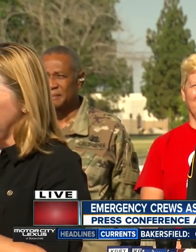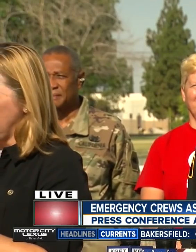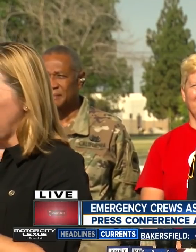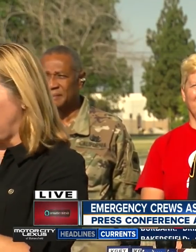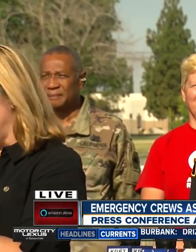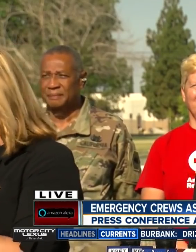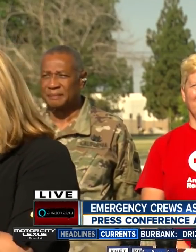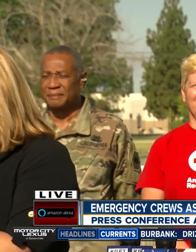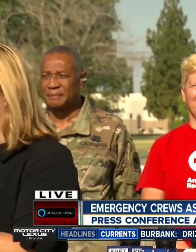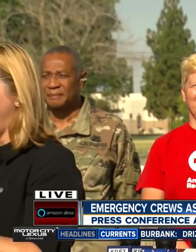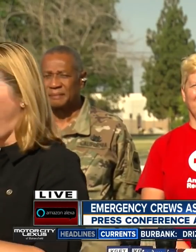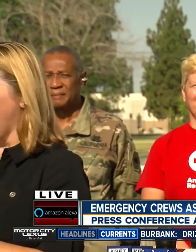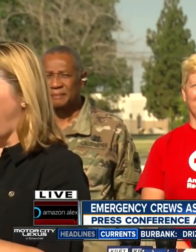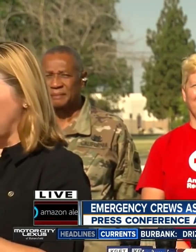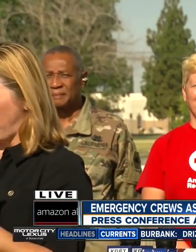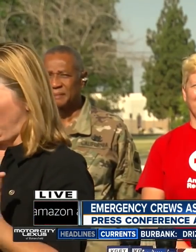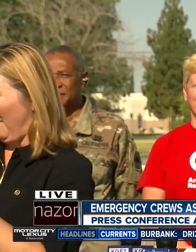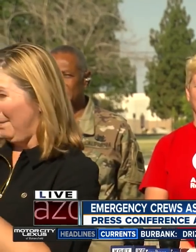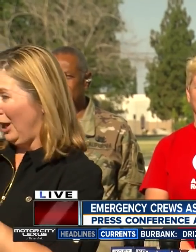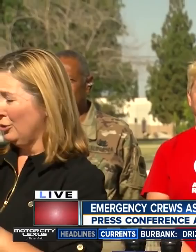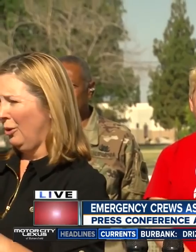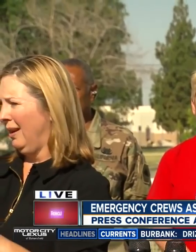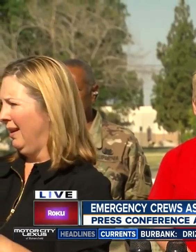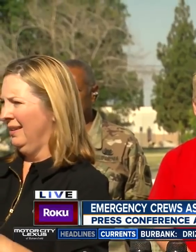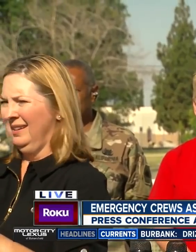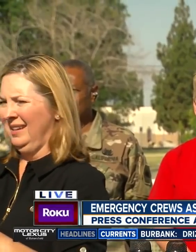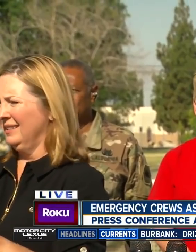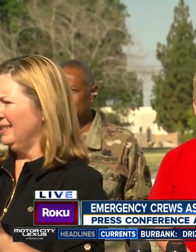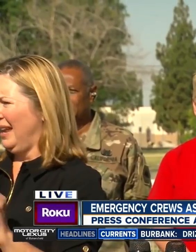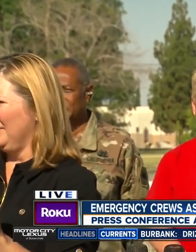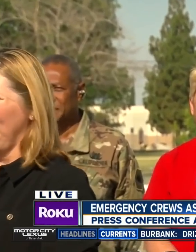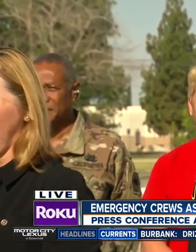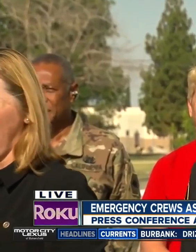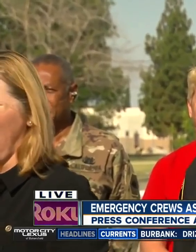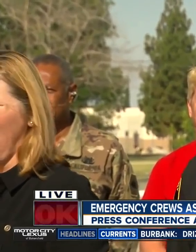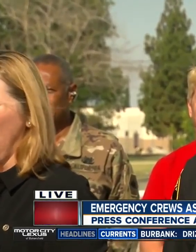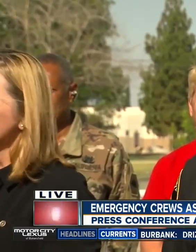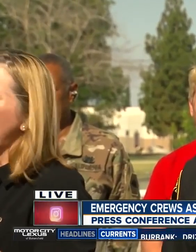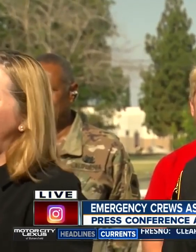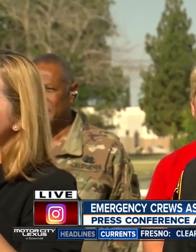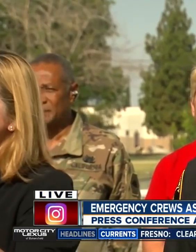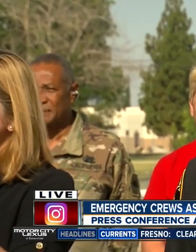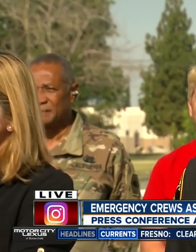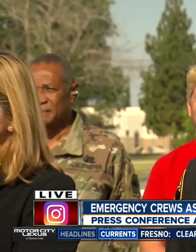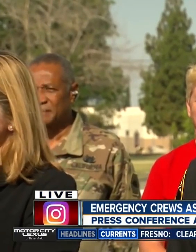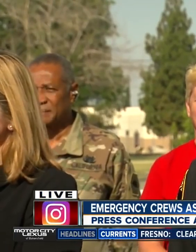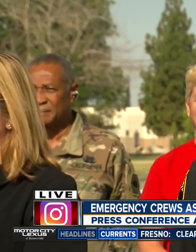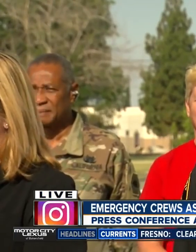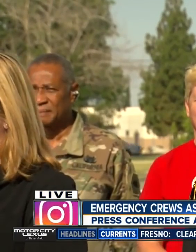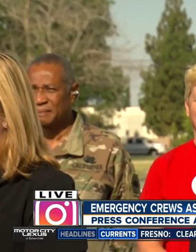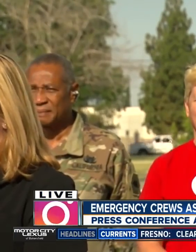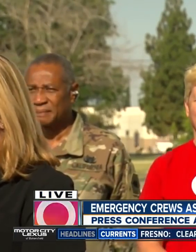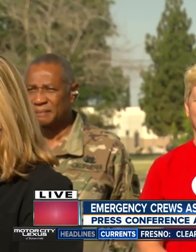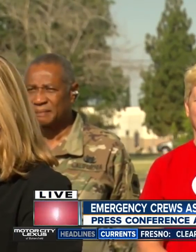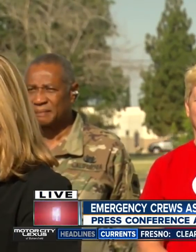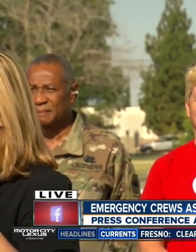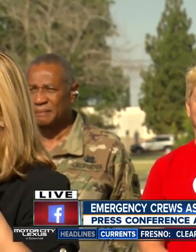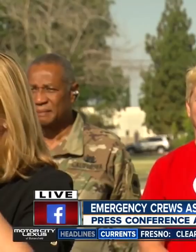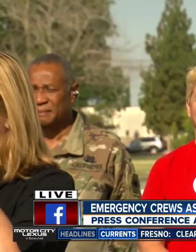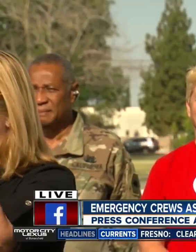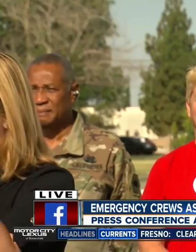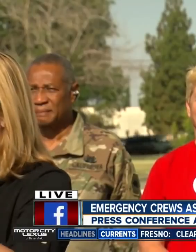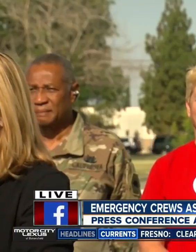major lines, no. At this point right now, how many personnel does Kern County Fire have in the Ridgecrest area? We have